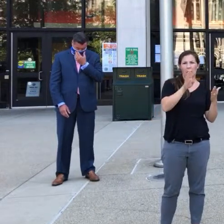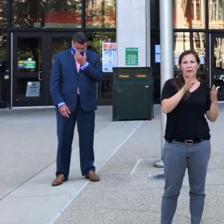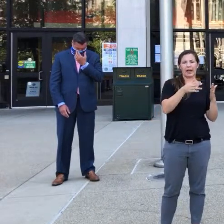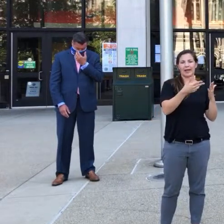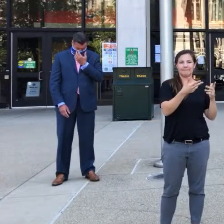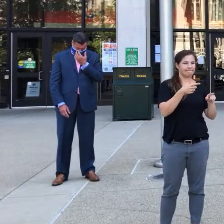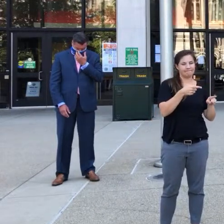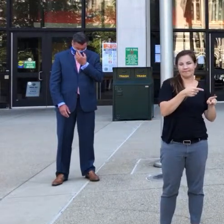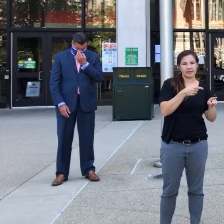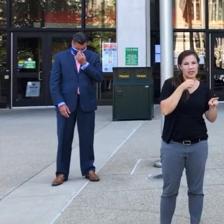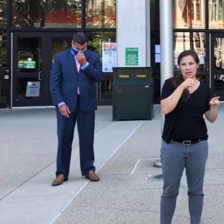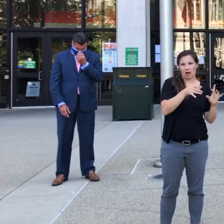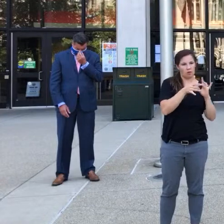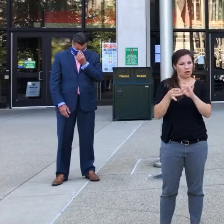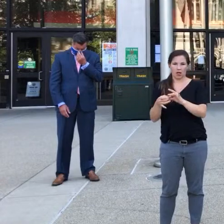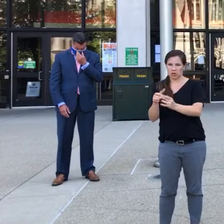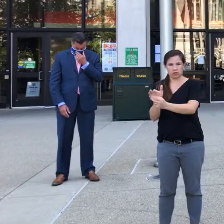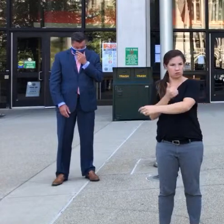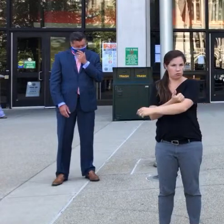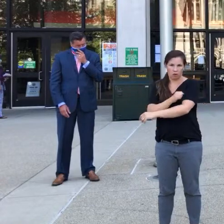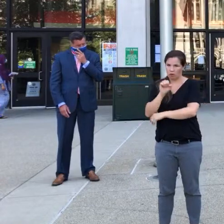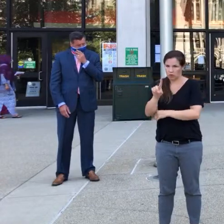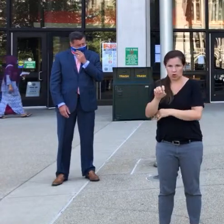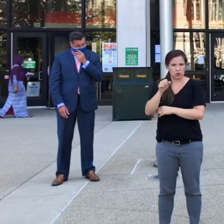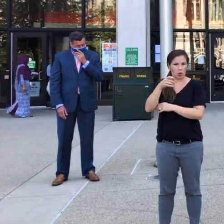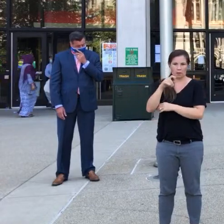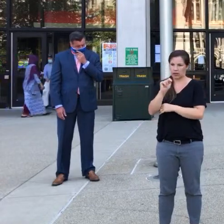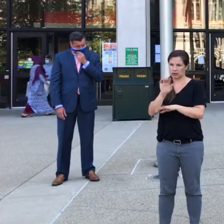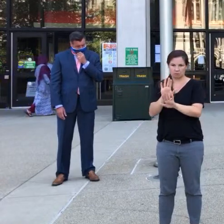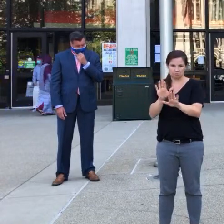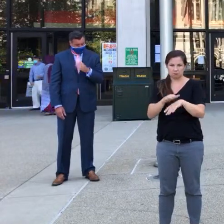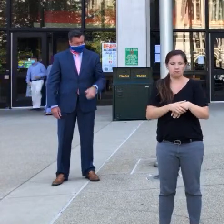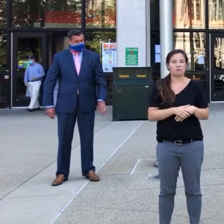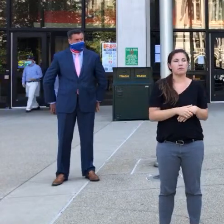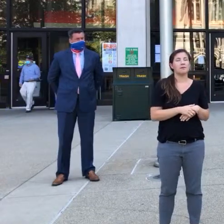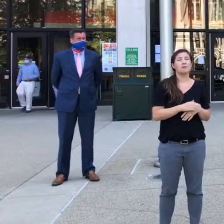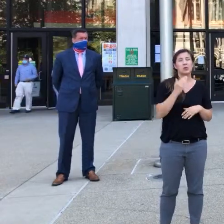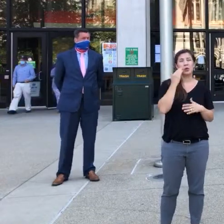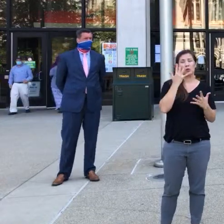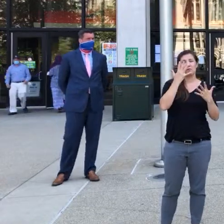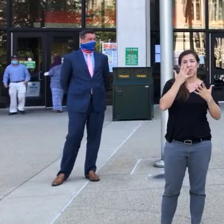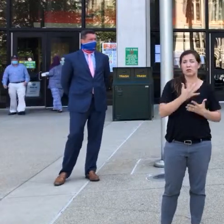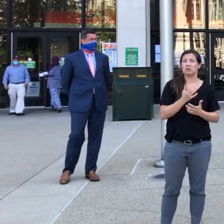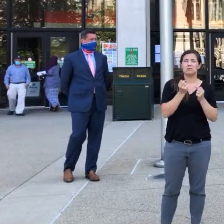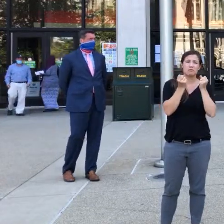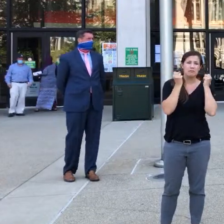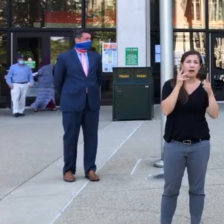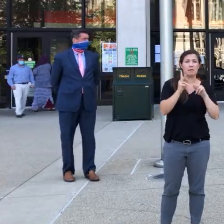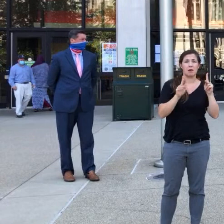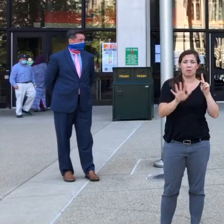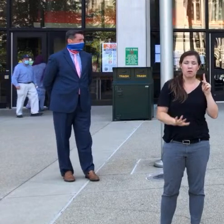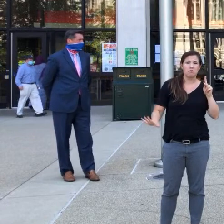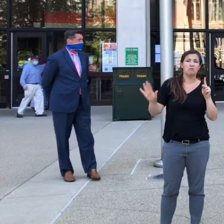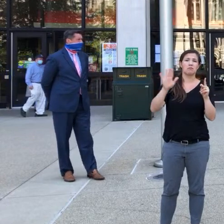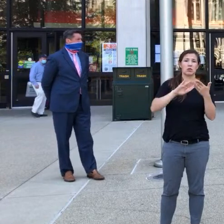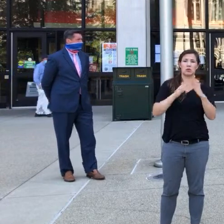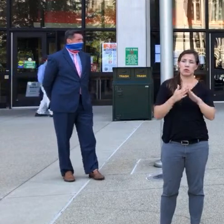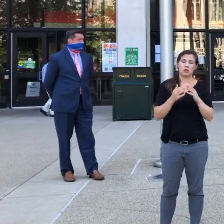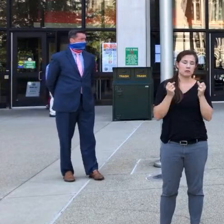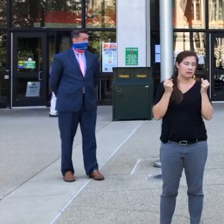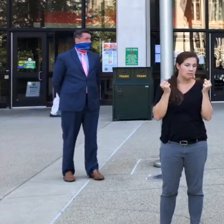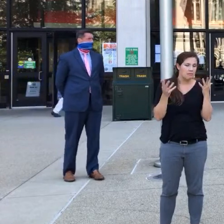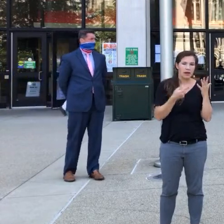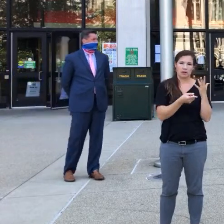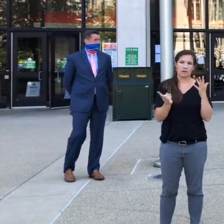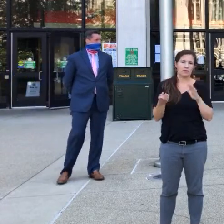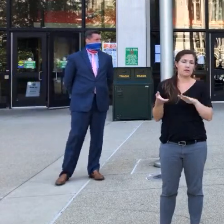to have not been as a result of an opiate overdose. But we know that there are, unfortunately, too many people in our community who've died as